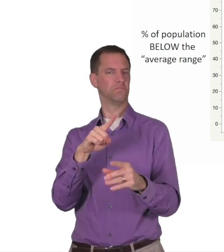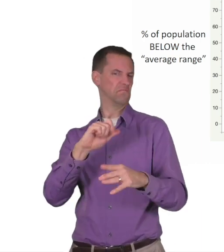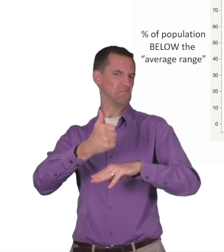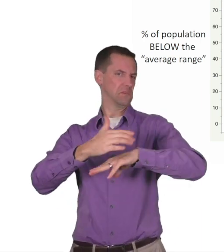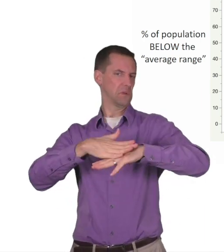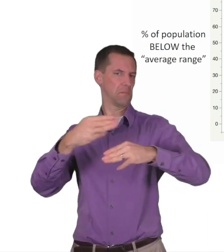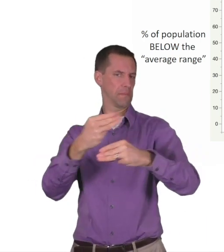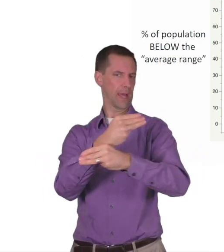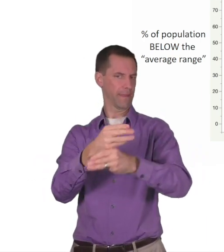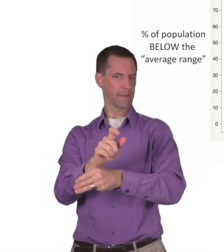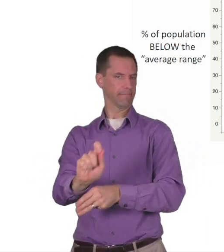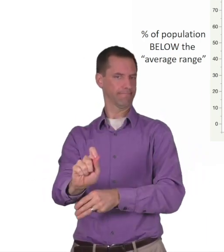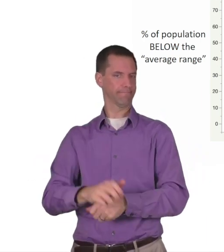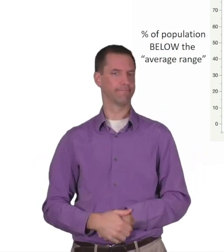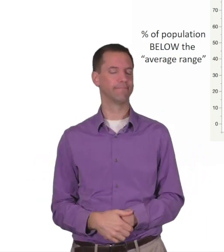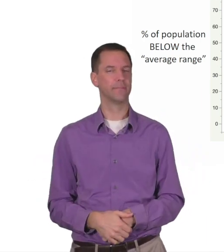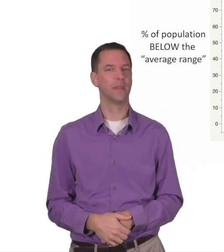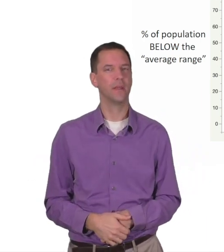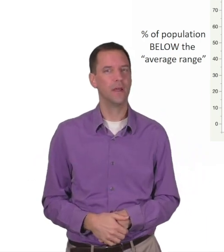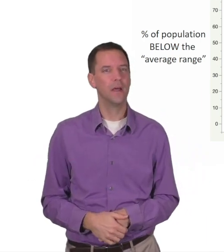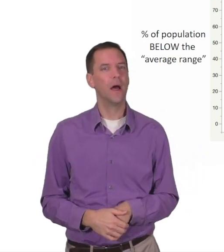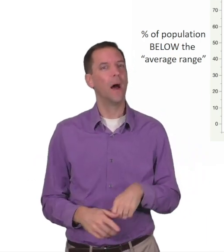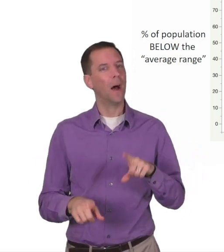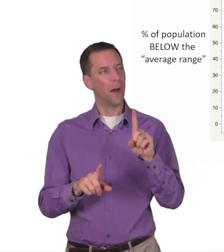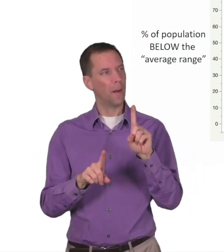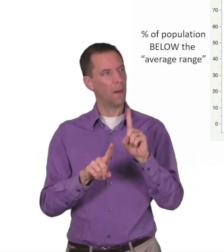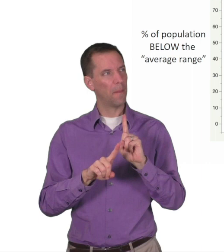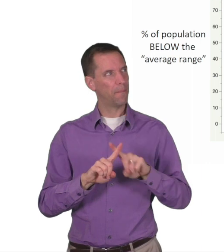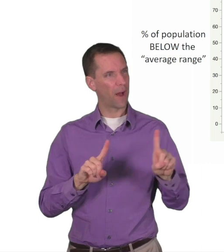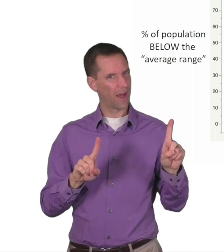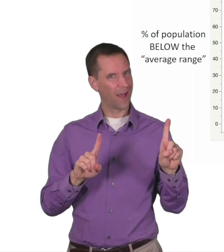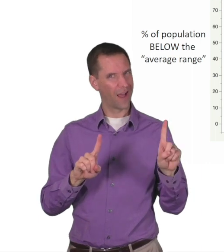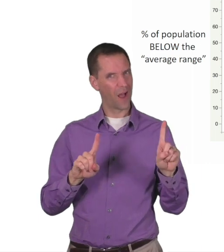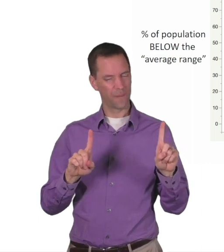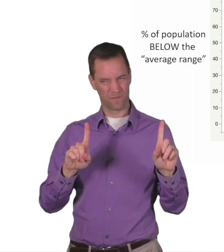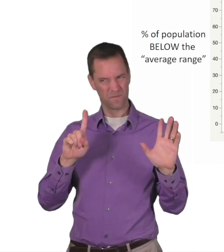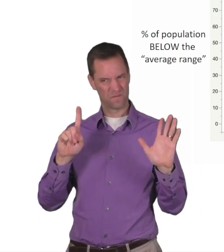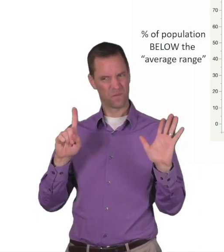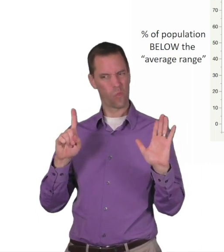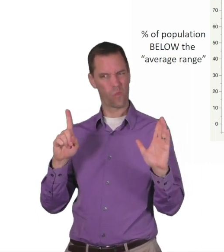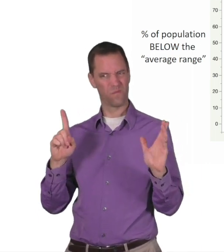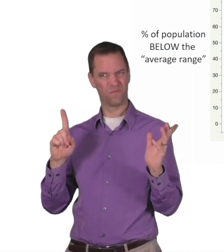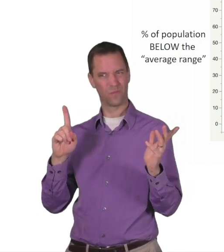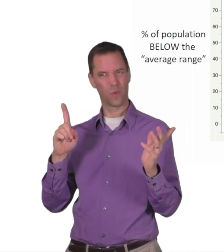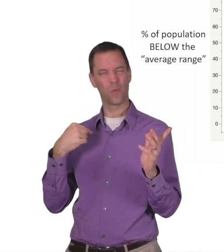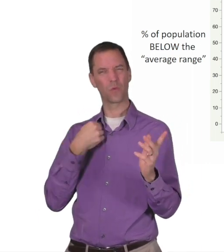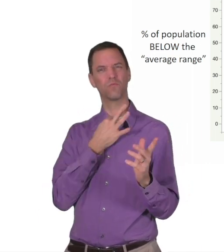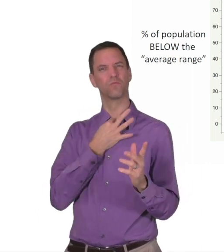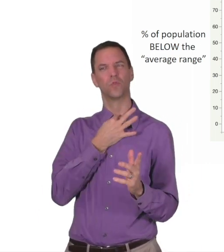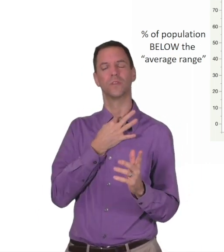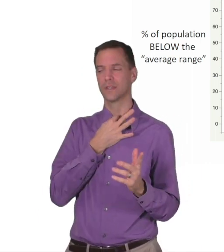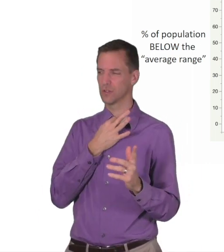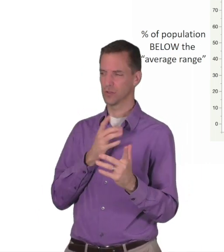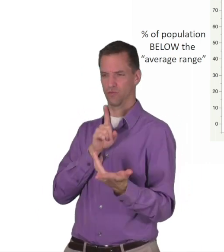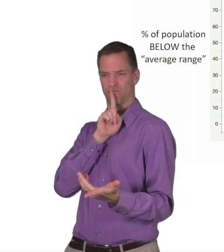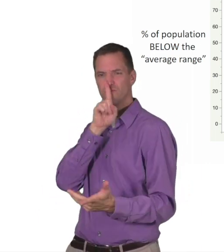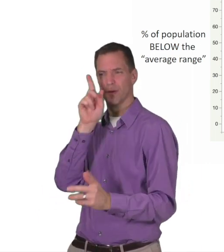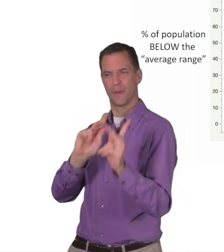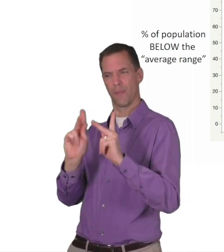here indicates the true value based on simple math. But we were